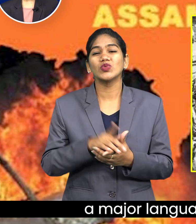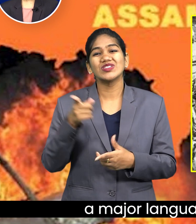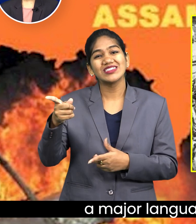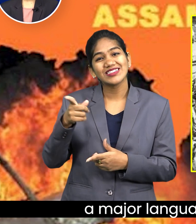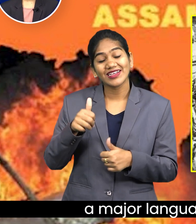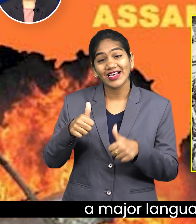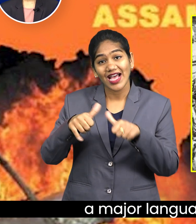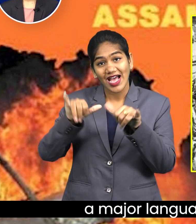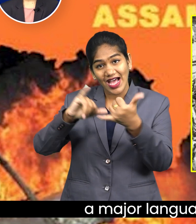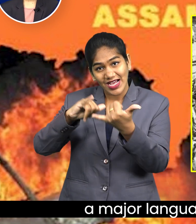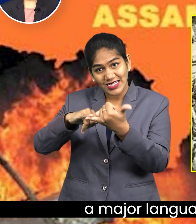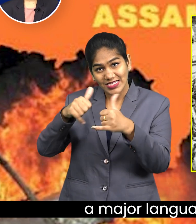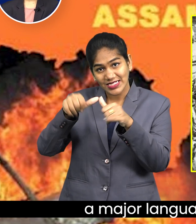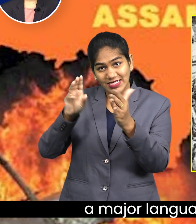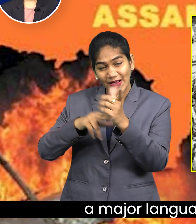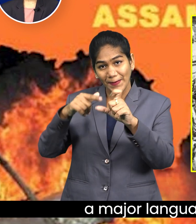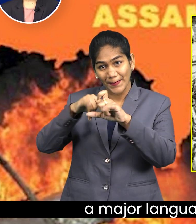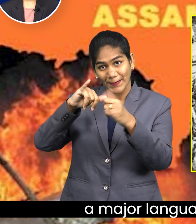Assamese.